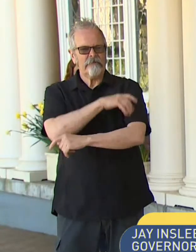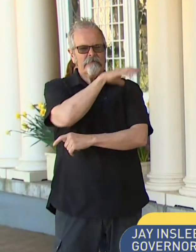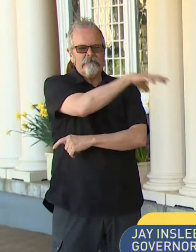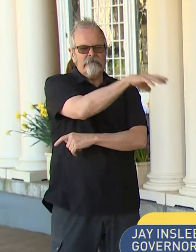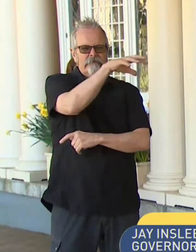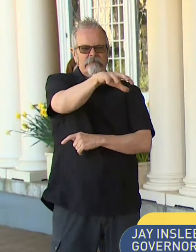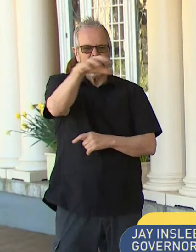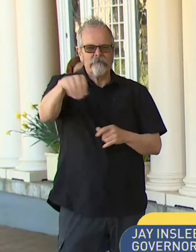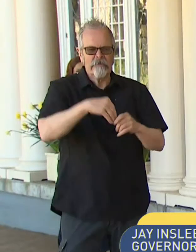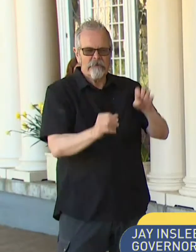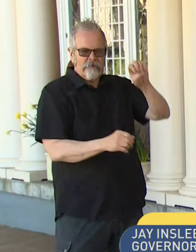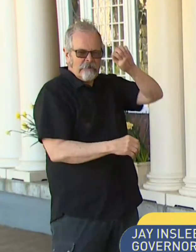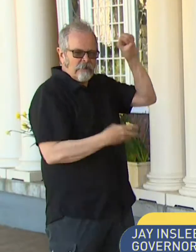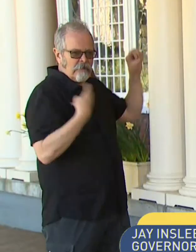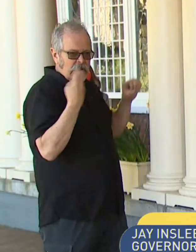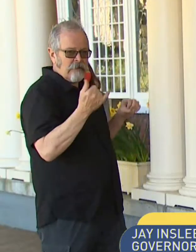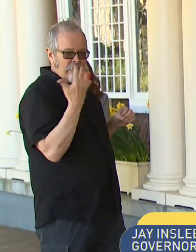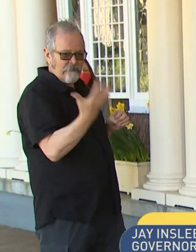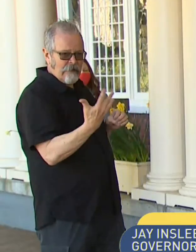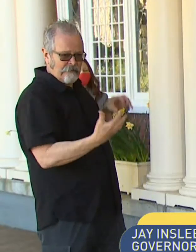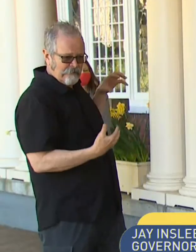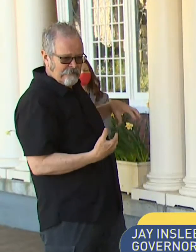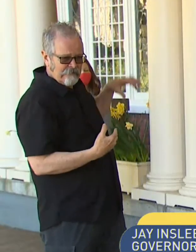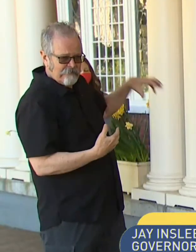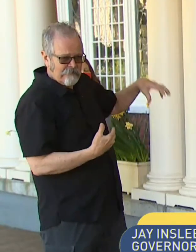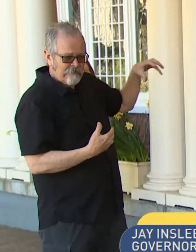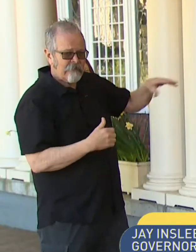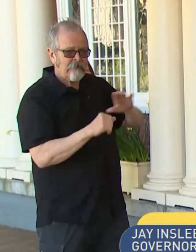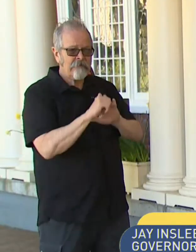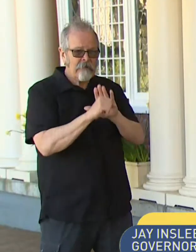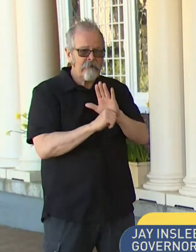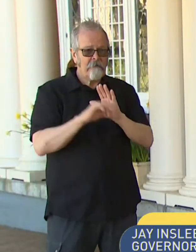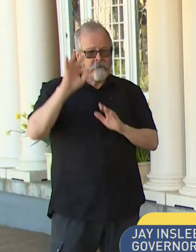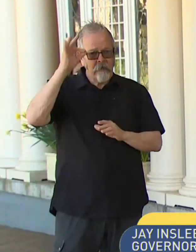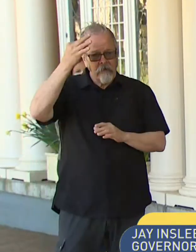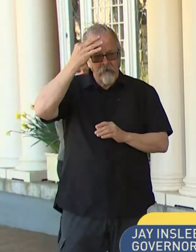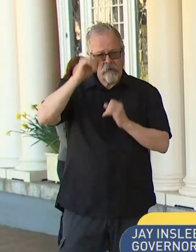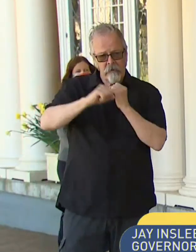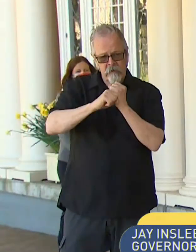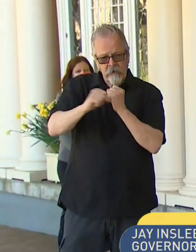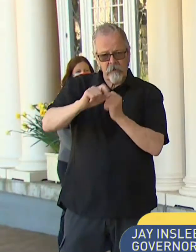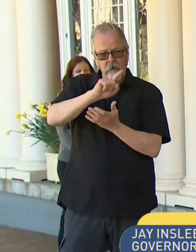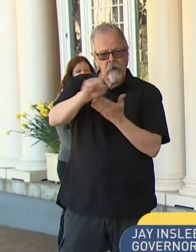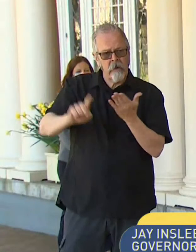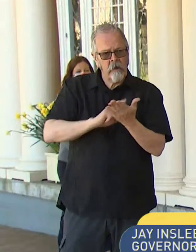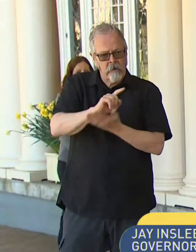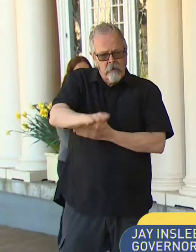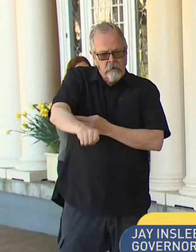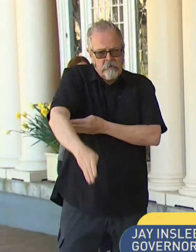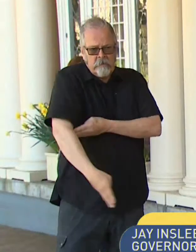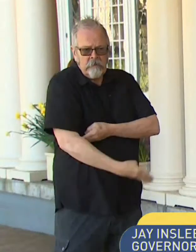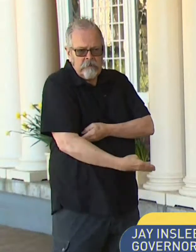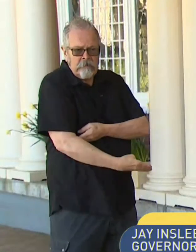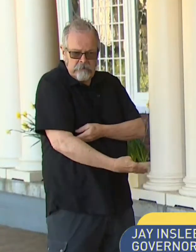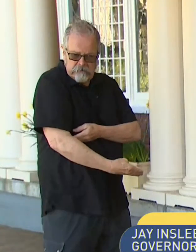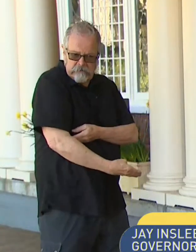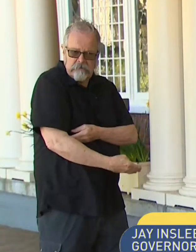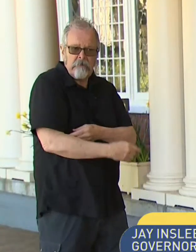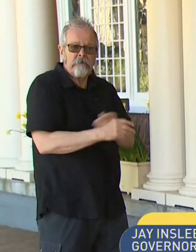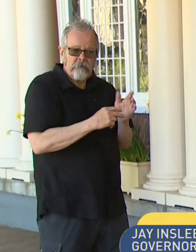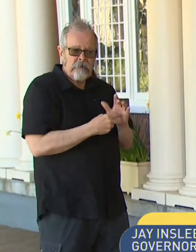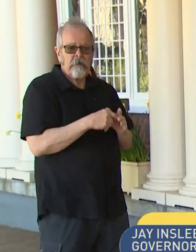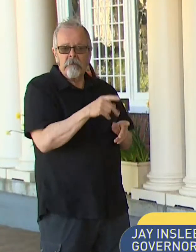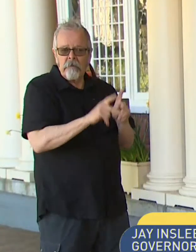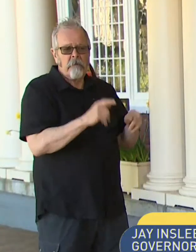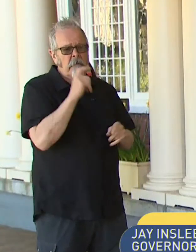vaccination sites, state and federal. We are extending the hours into the evening and weekend so that working people don't have to take off time